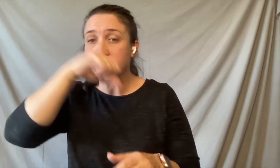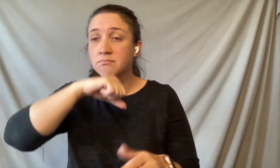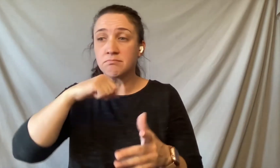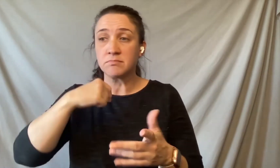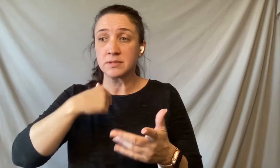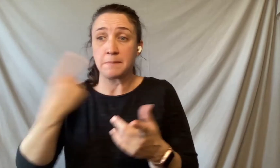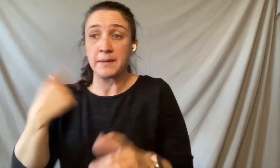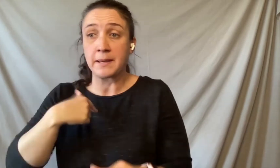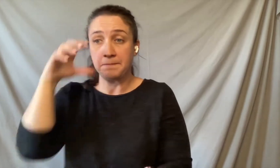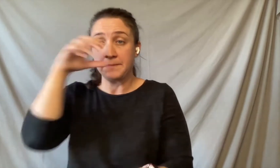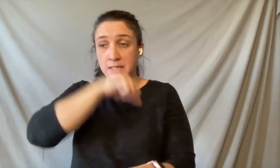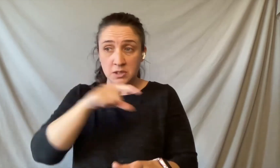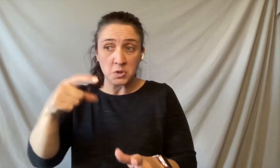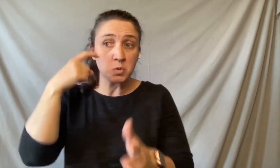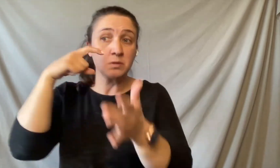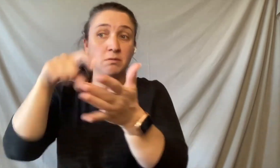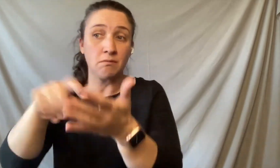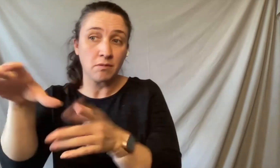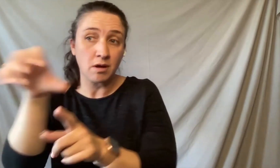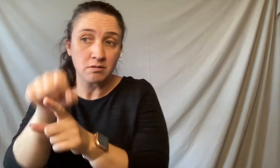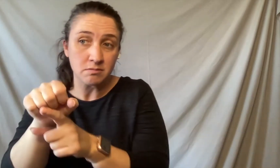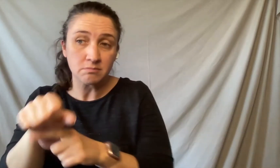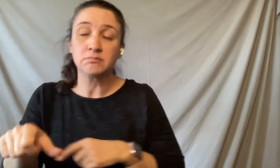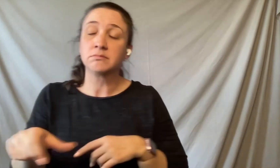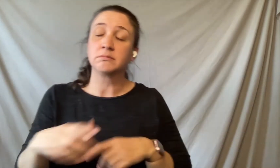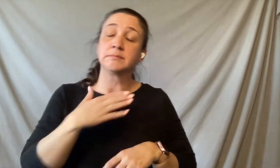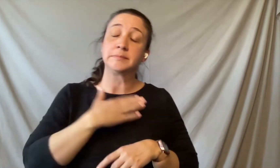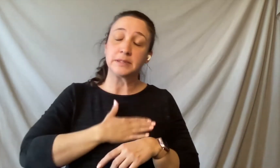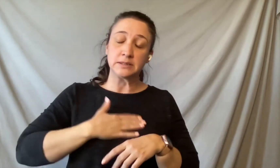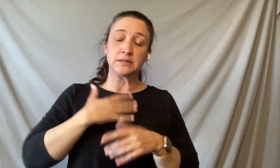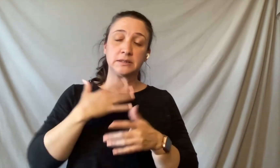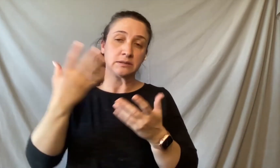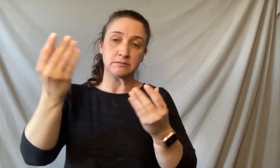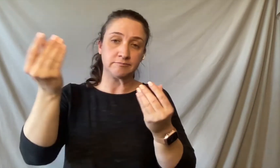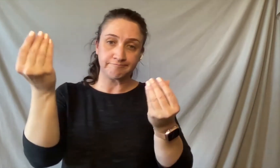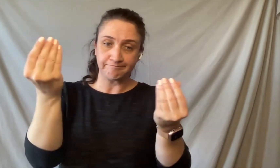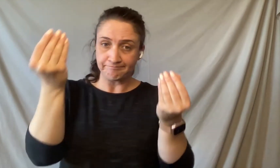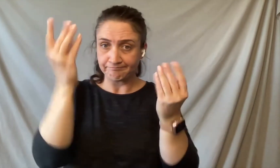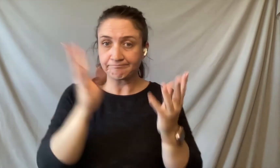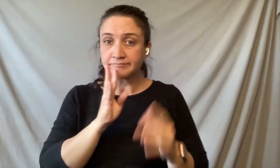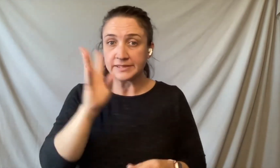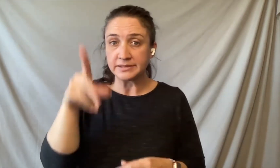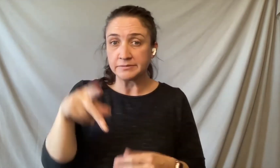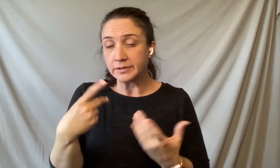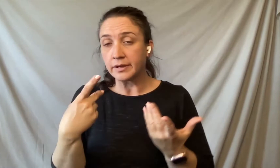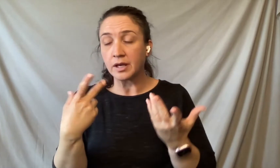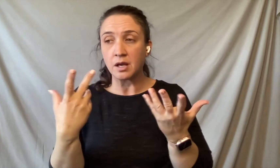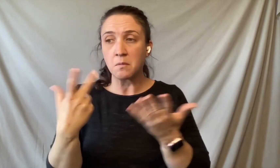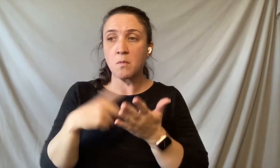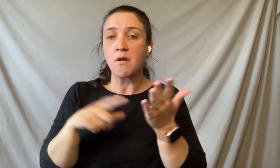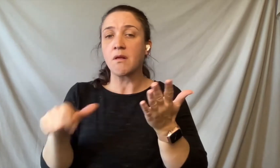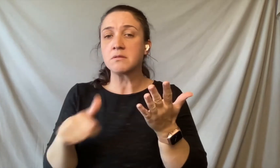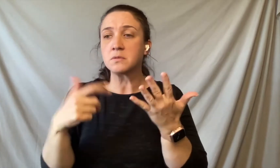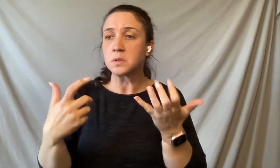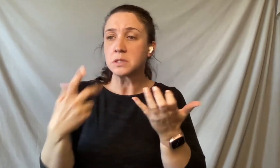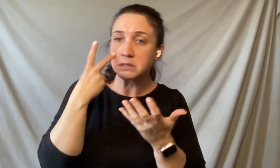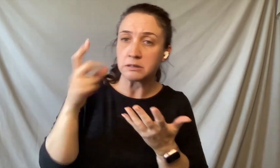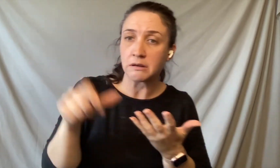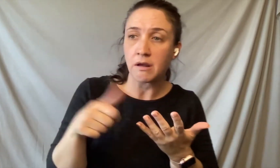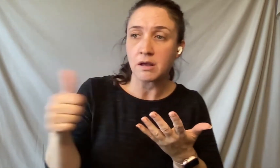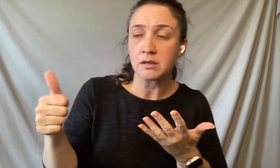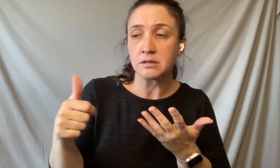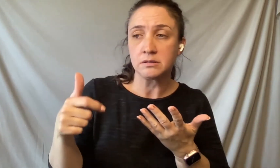other ideas beyond those 5 that you would like to see us dig deeper